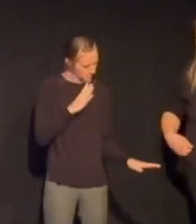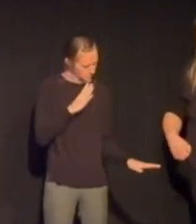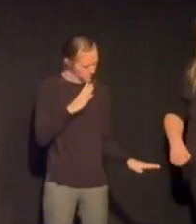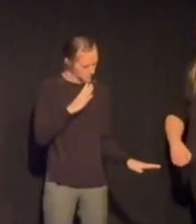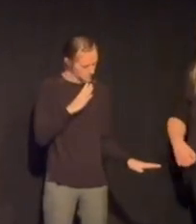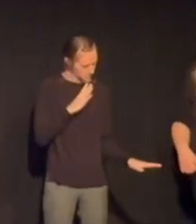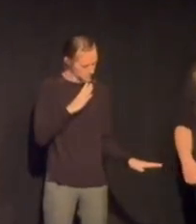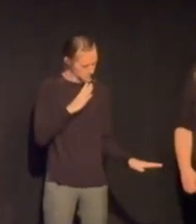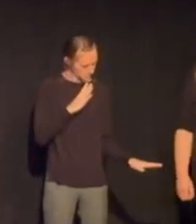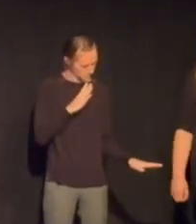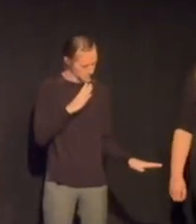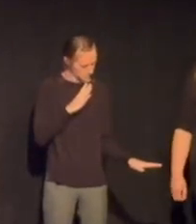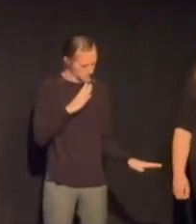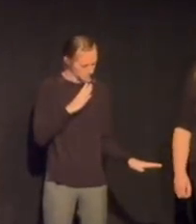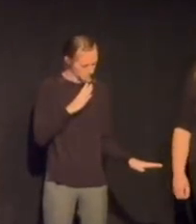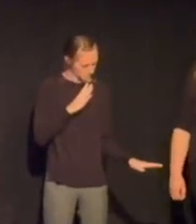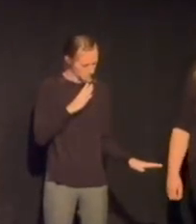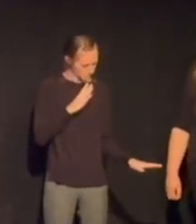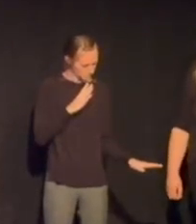Let him live.